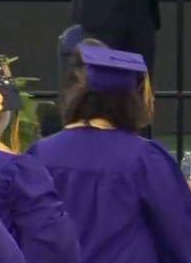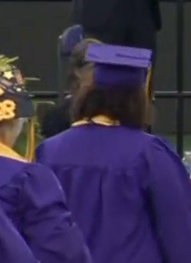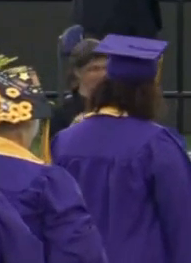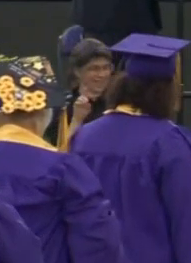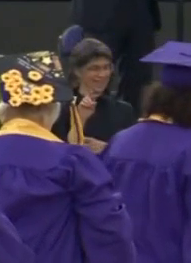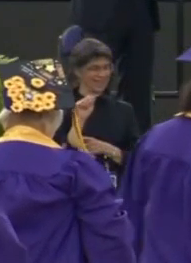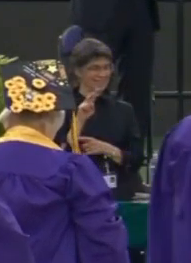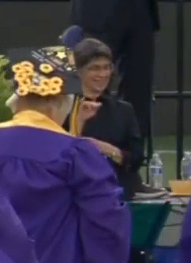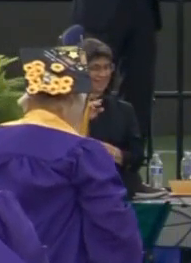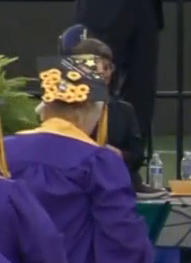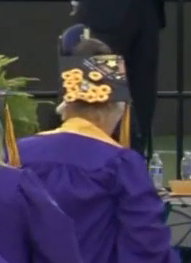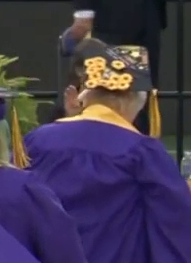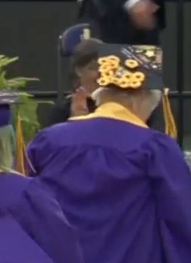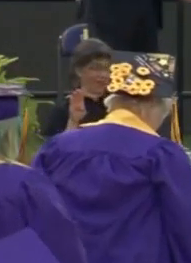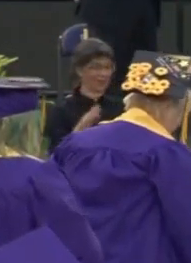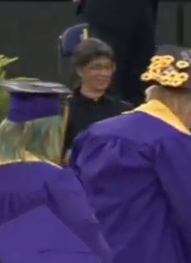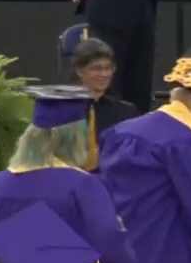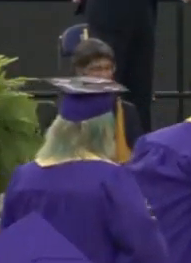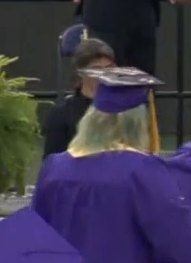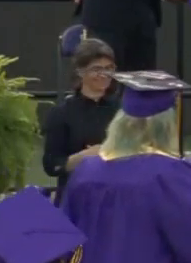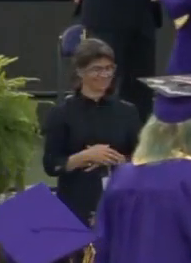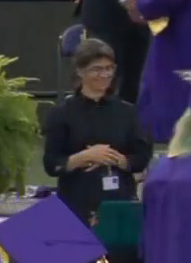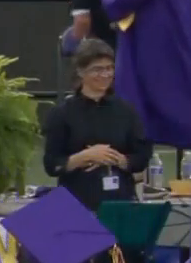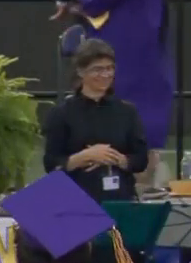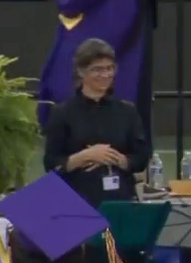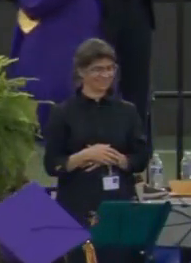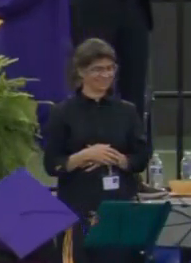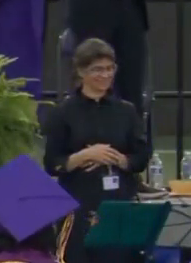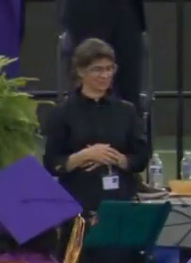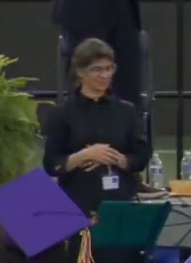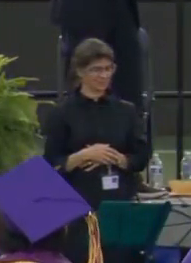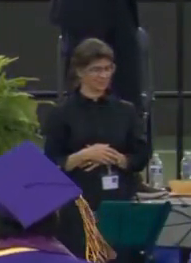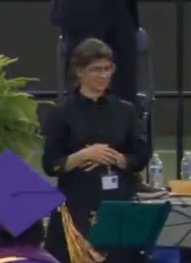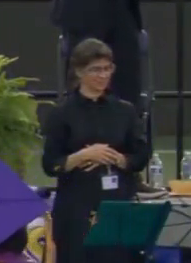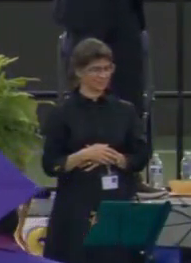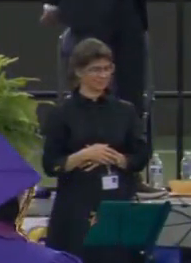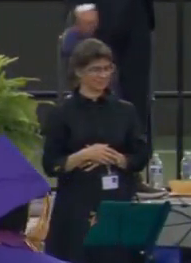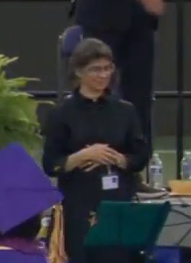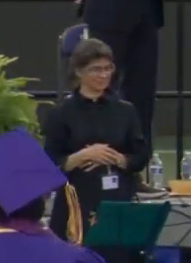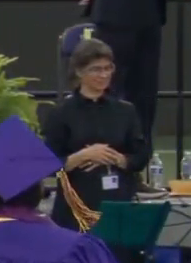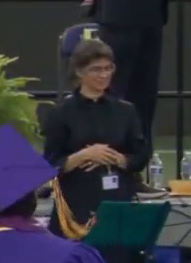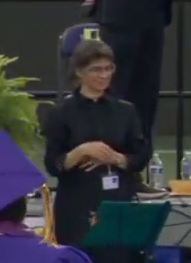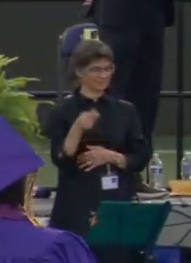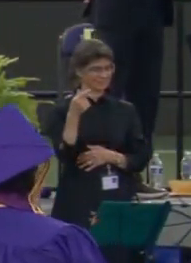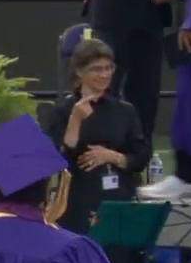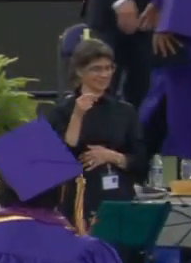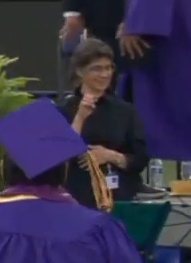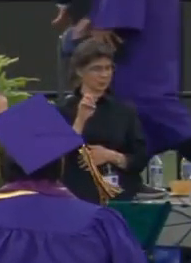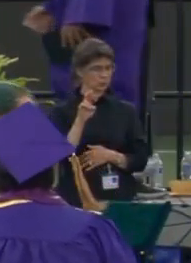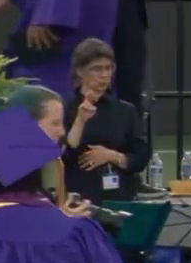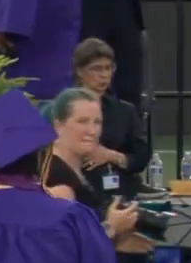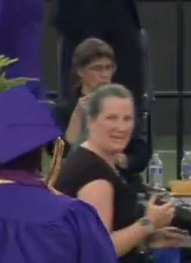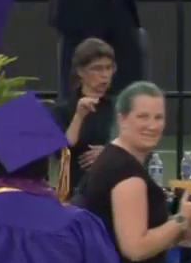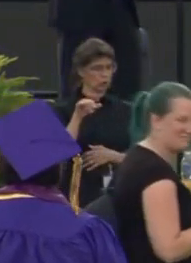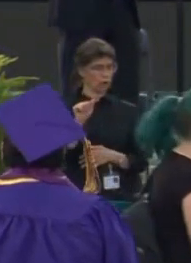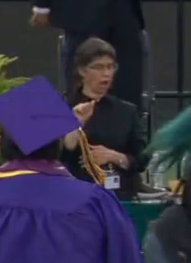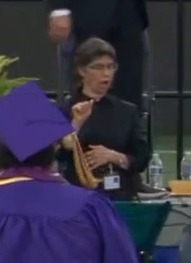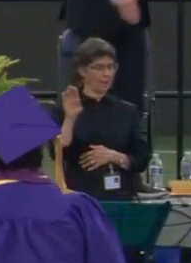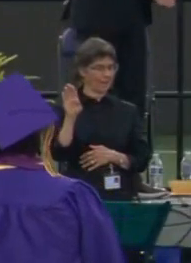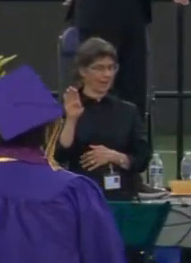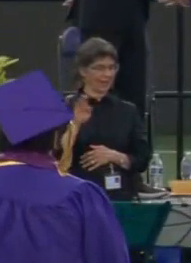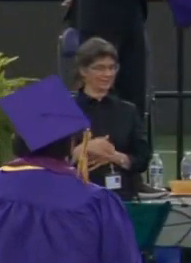David Blair. Georgia Blake.